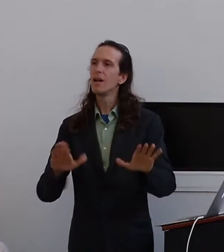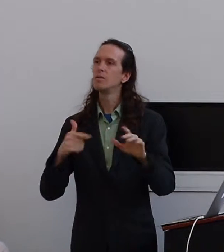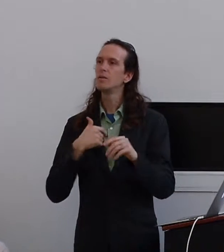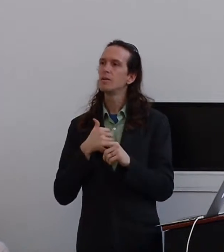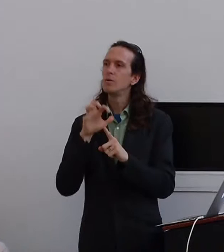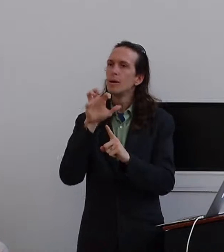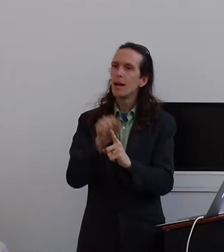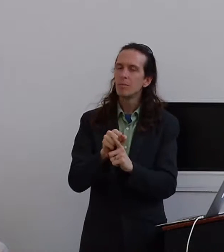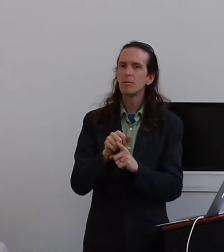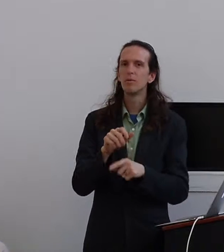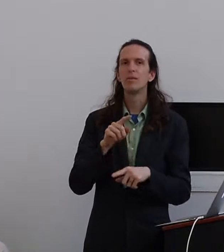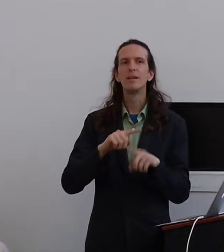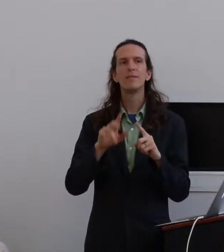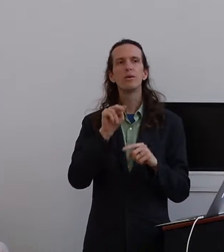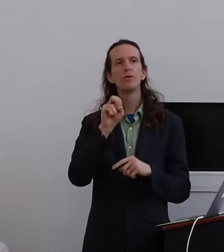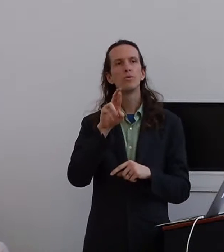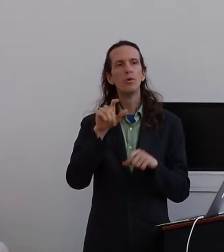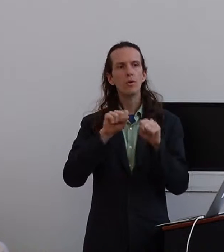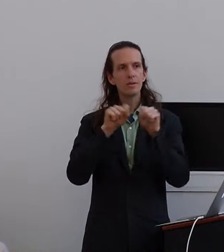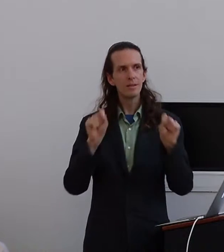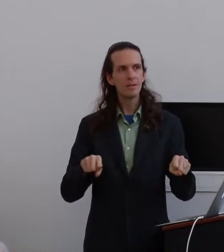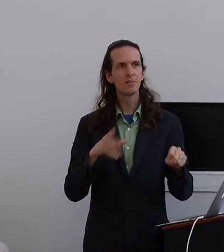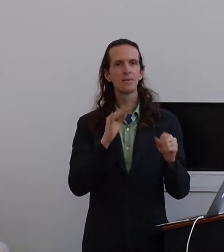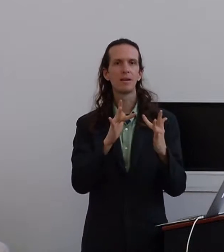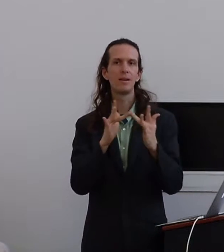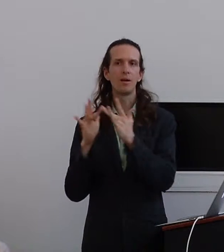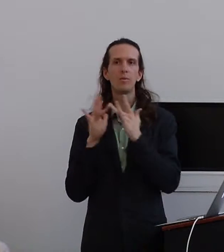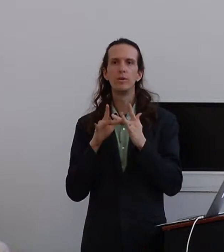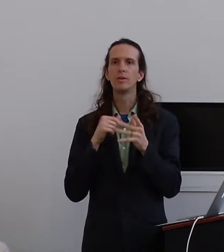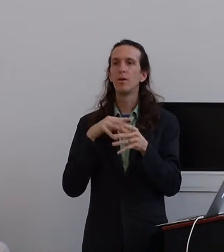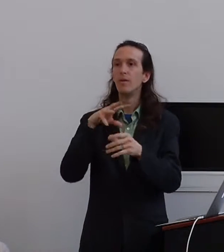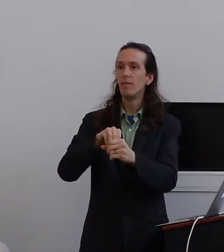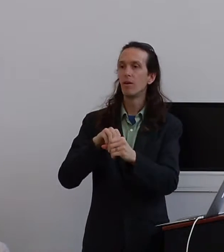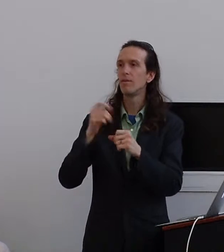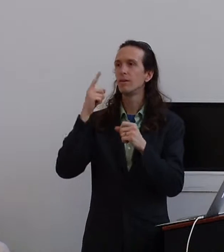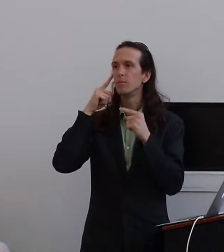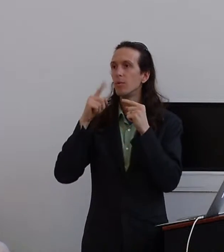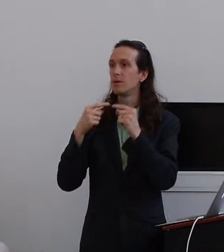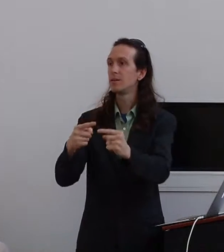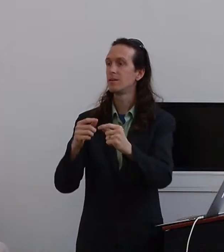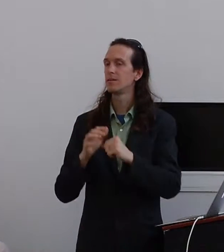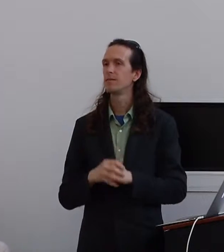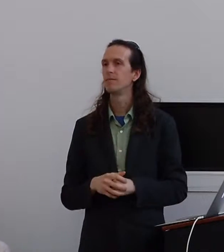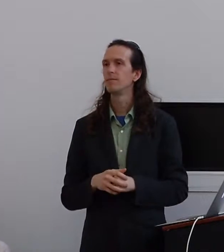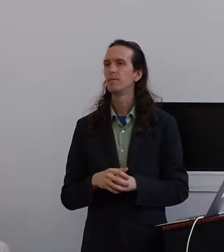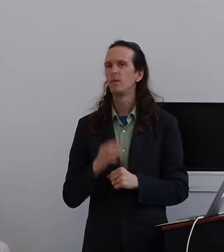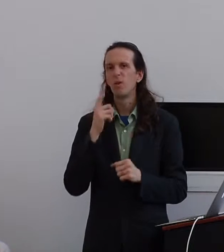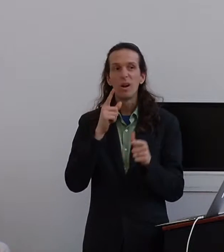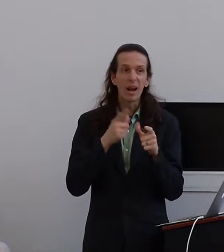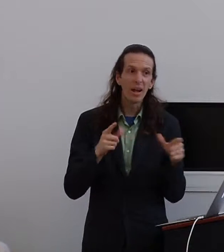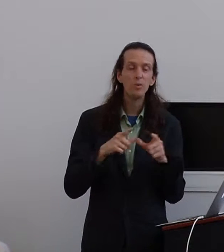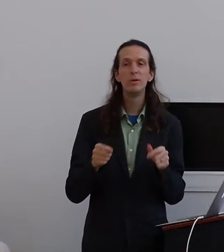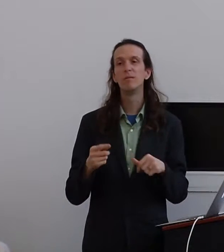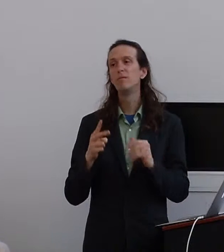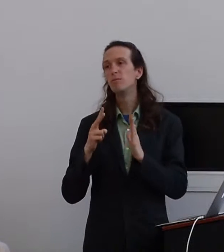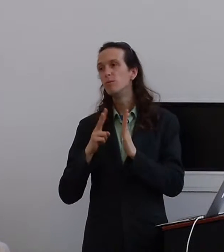allows us to capture the neural systems and networks involved in the cognitive processes for language, reading,